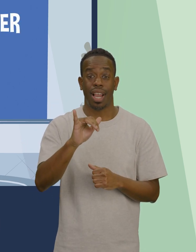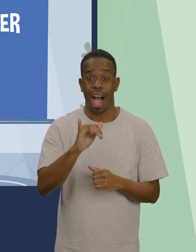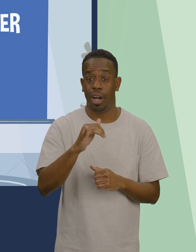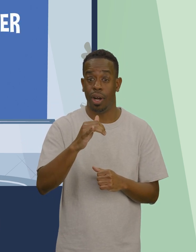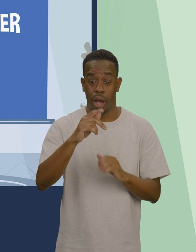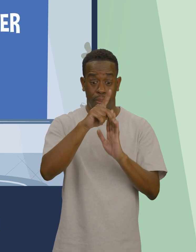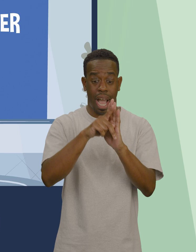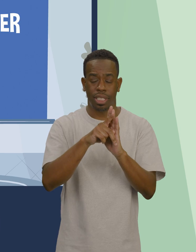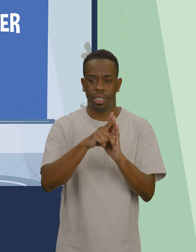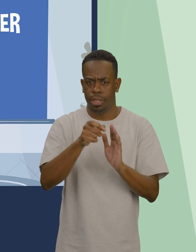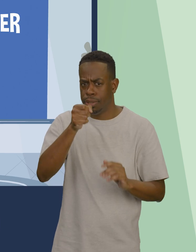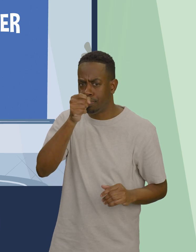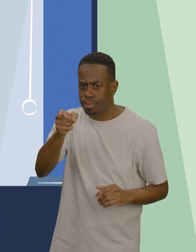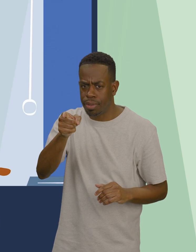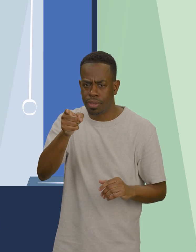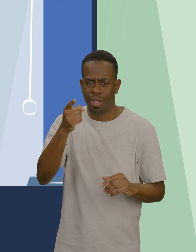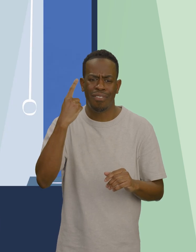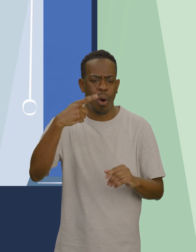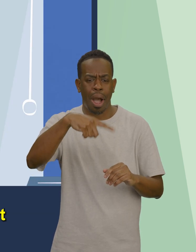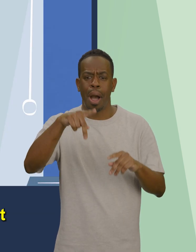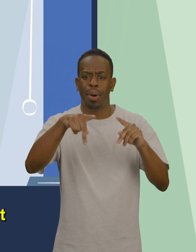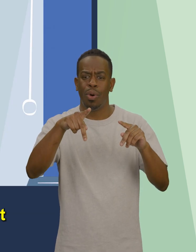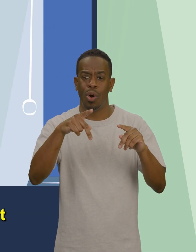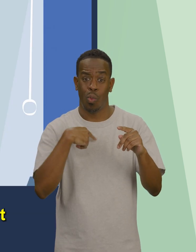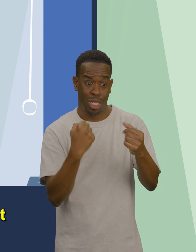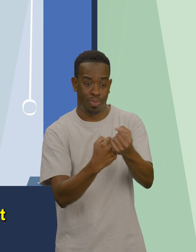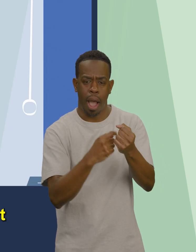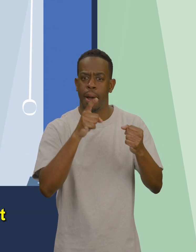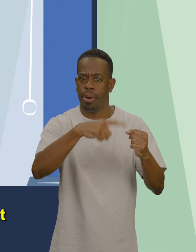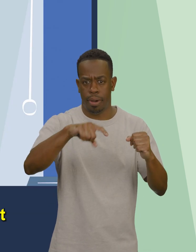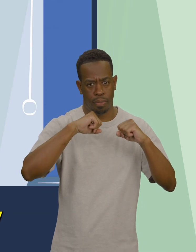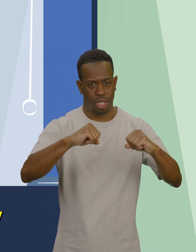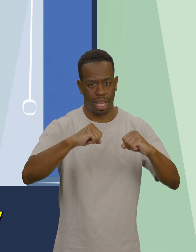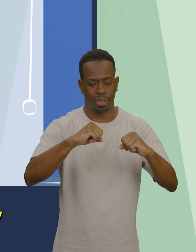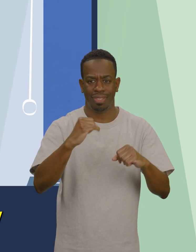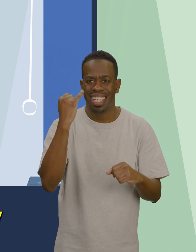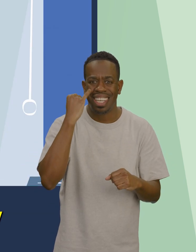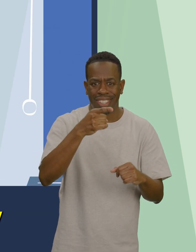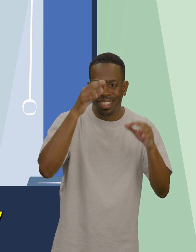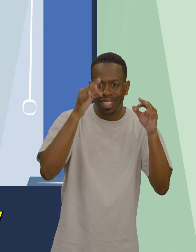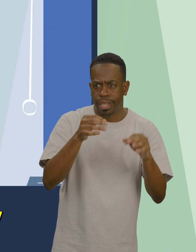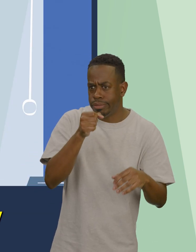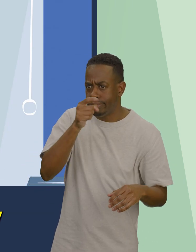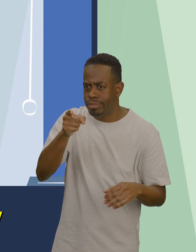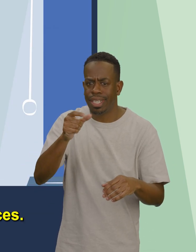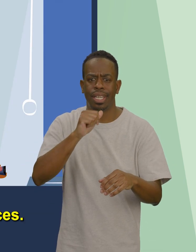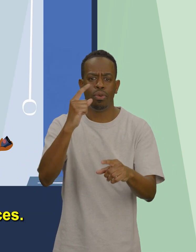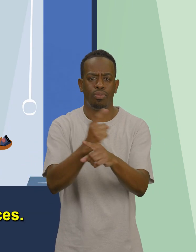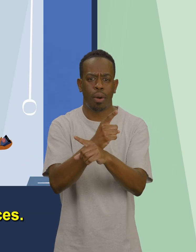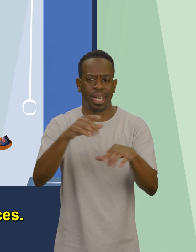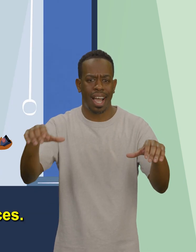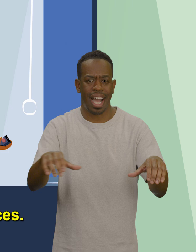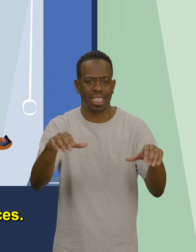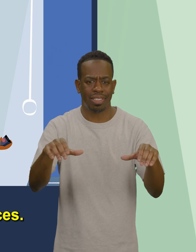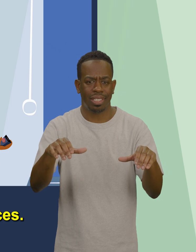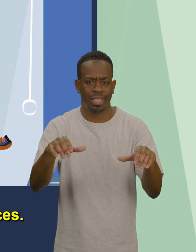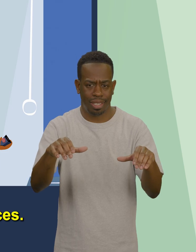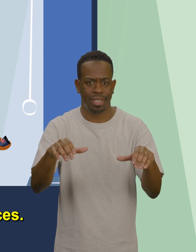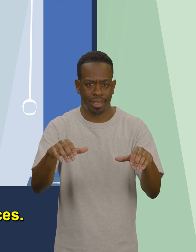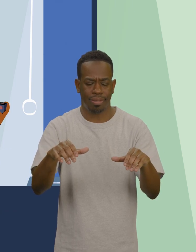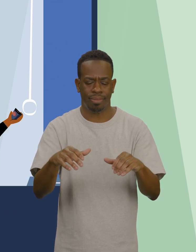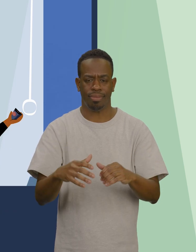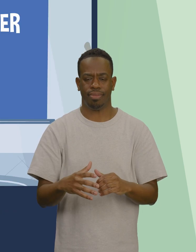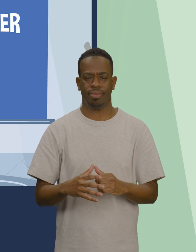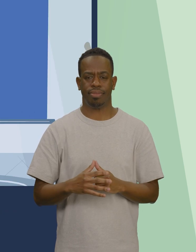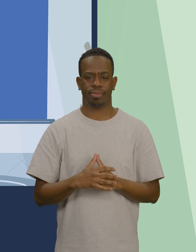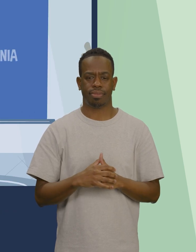policy means that the people we support are protected if they anonymously report illegal or improper activity anywhere they receive